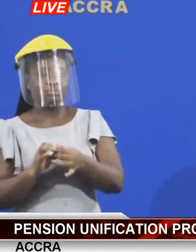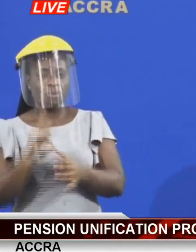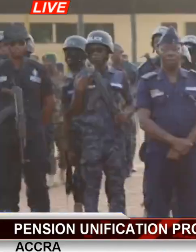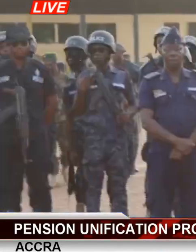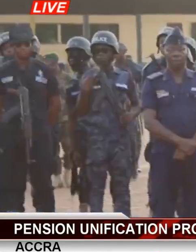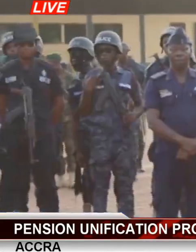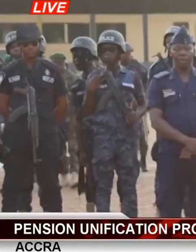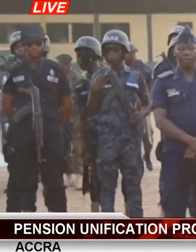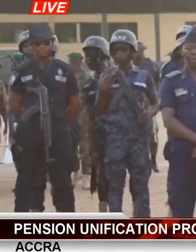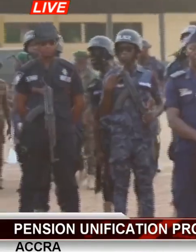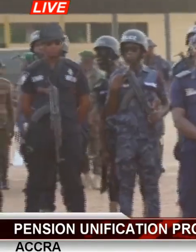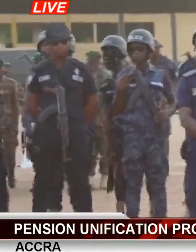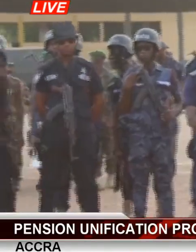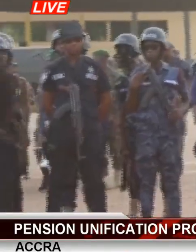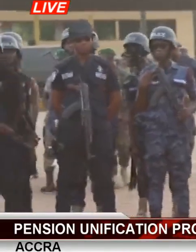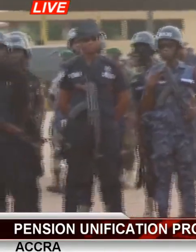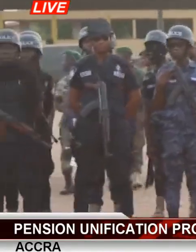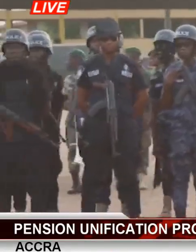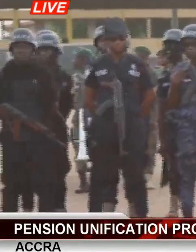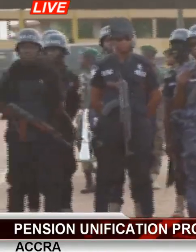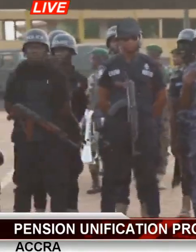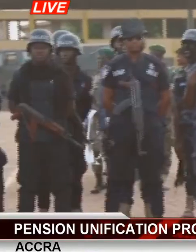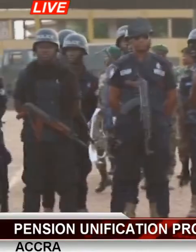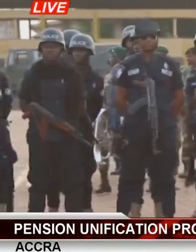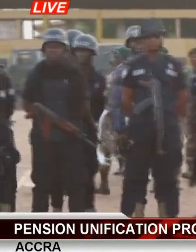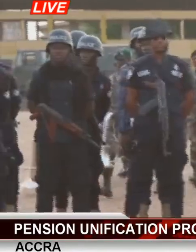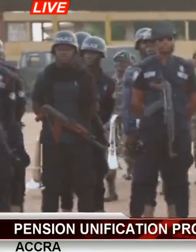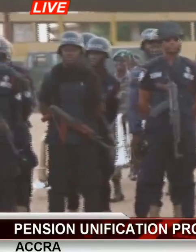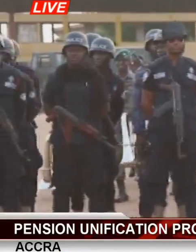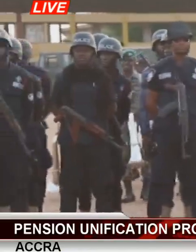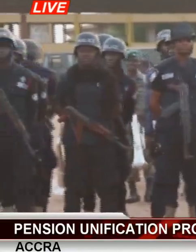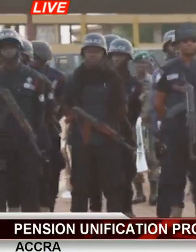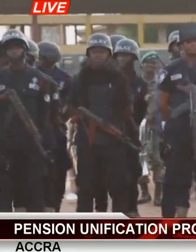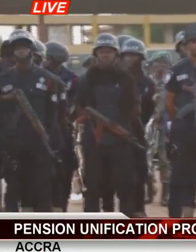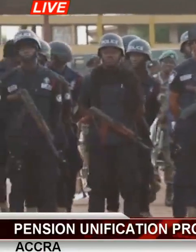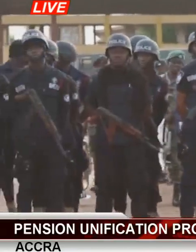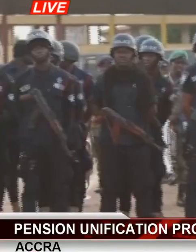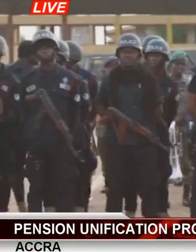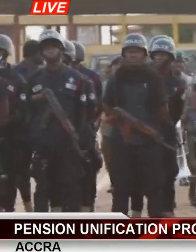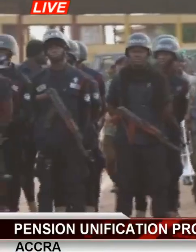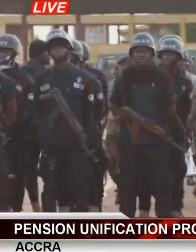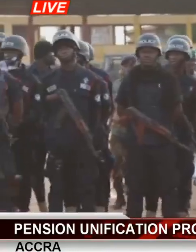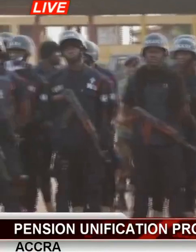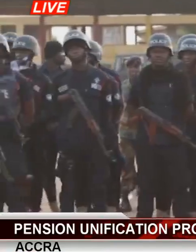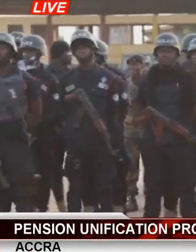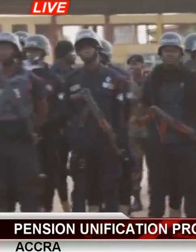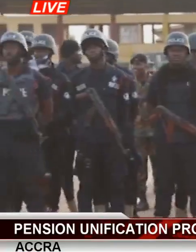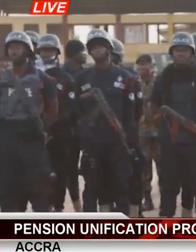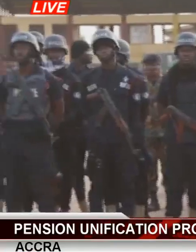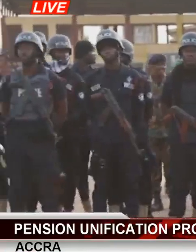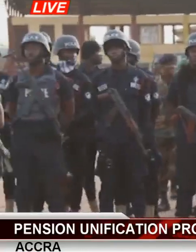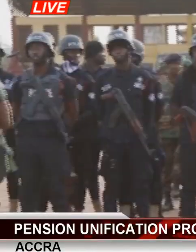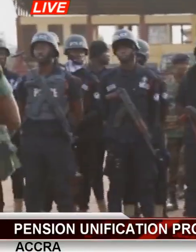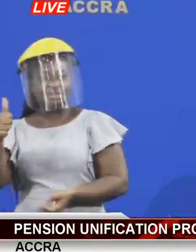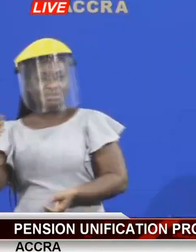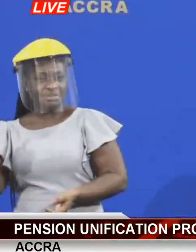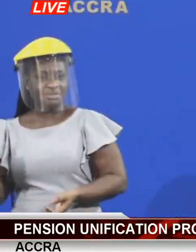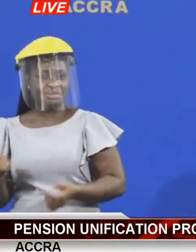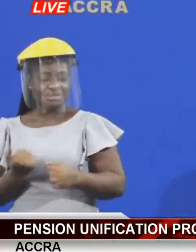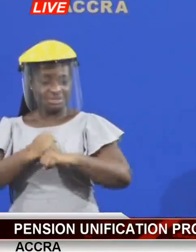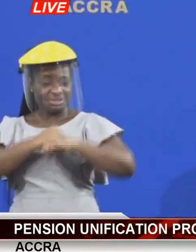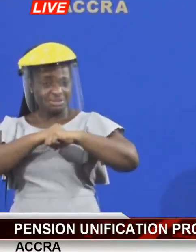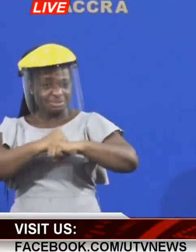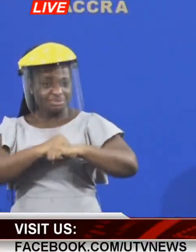kwase. Na titiru ye bambo fo no police, immigration, national fire service, prison service, asrafo, eno o ma wo security